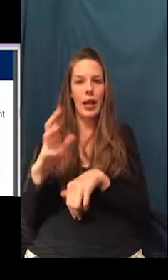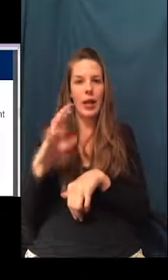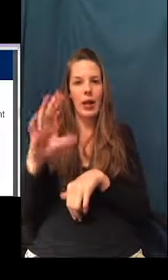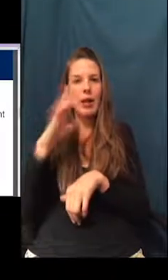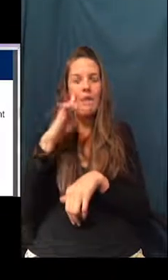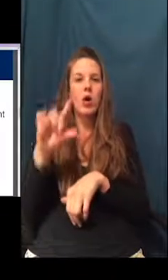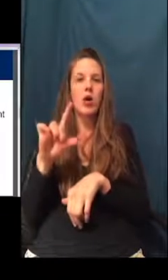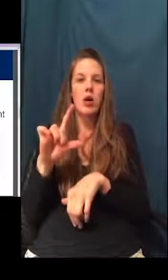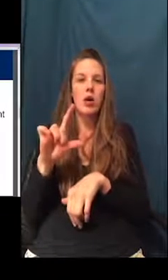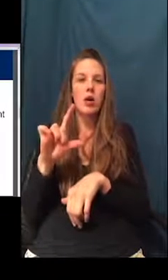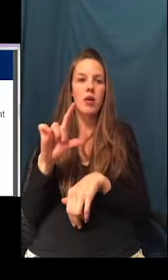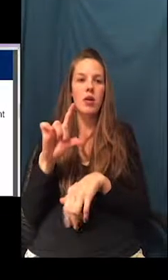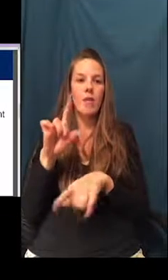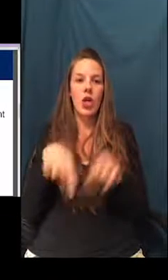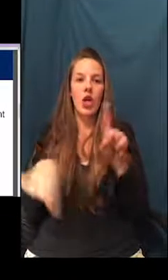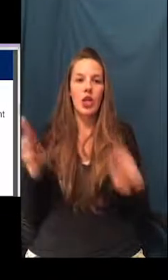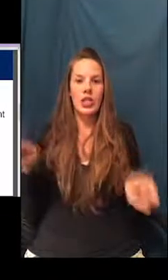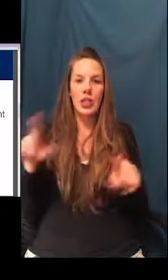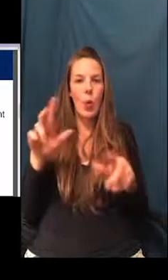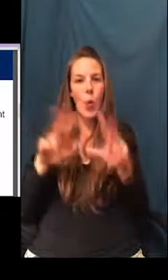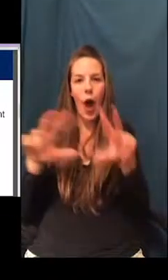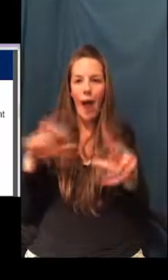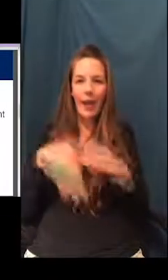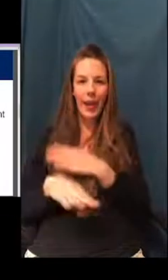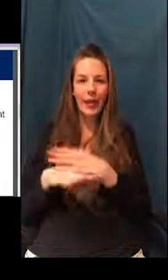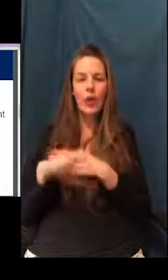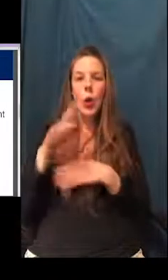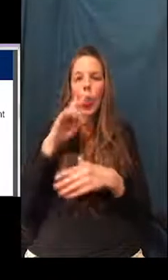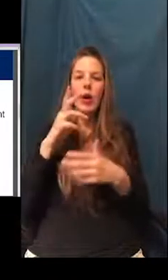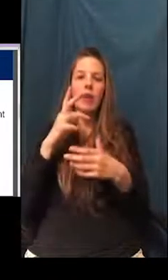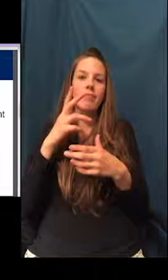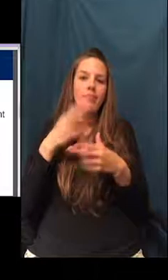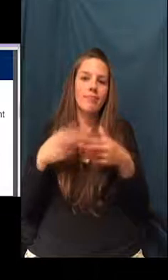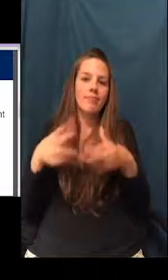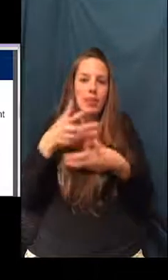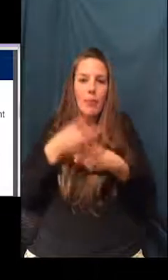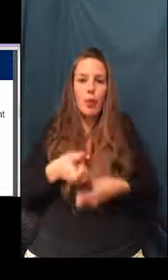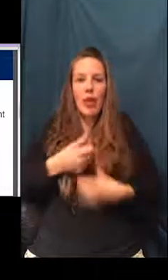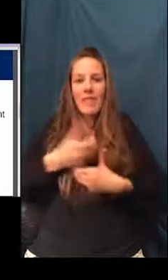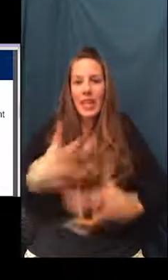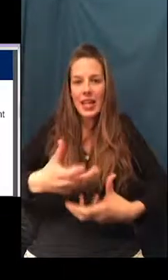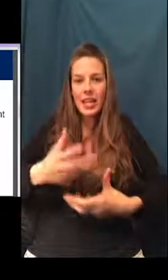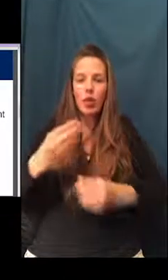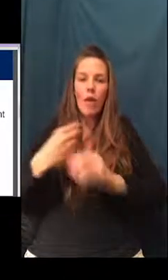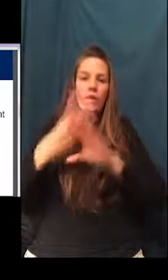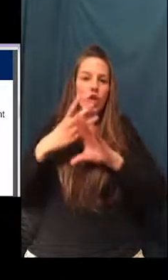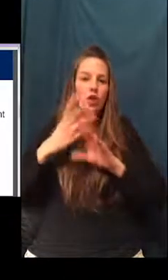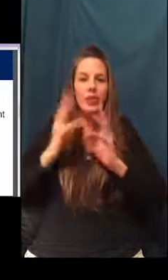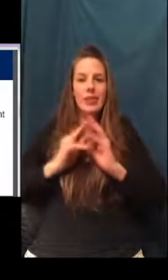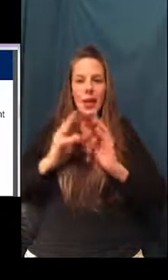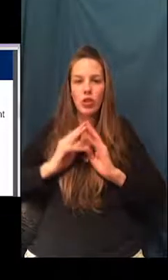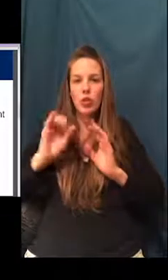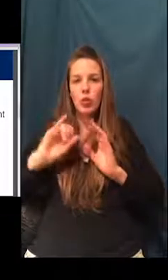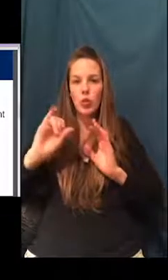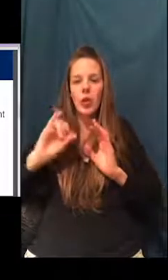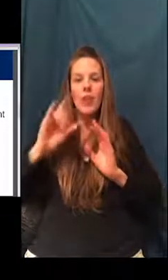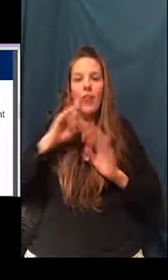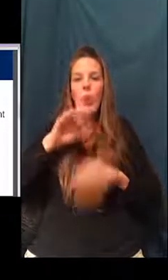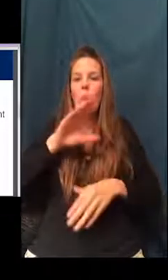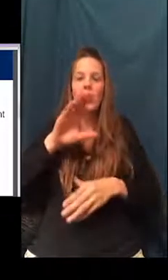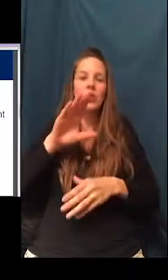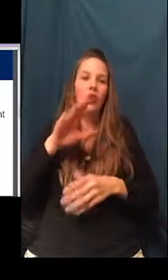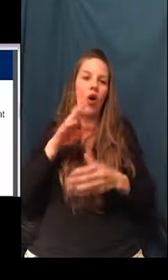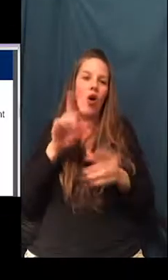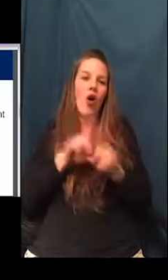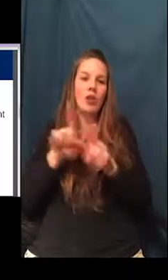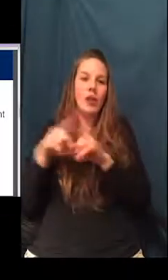well, for various walk-in sessions or debriefings, virtual sessions. And so those are also